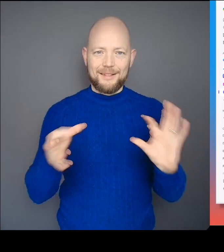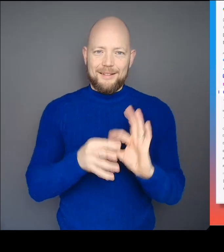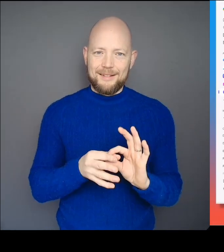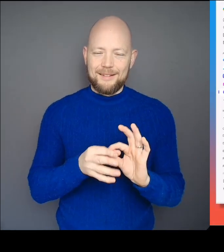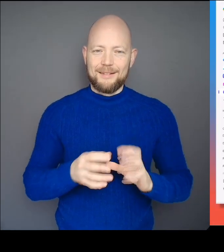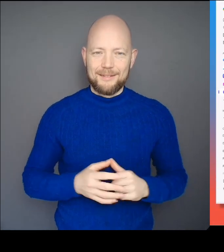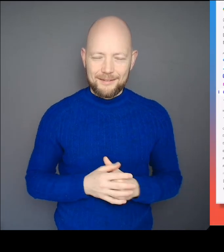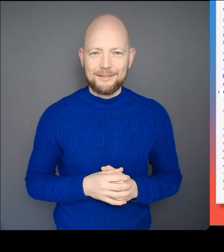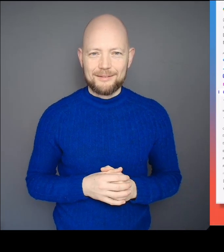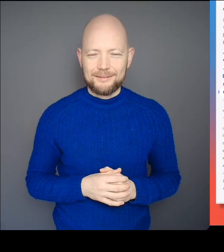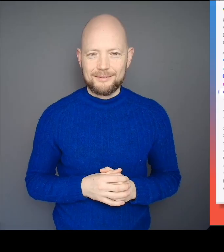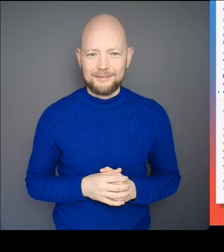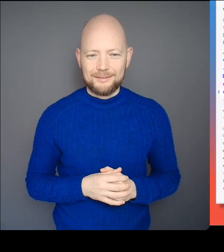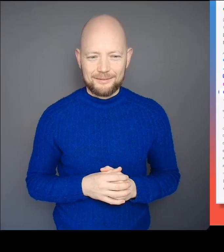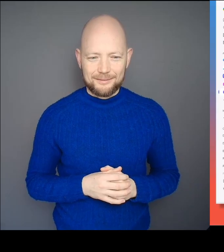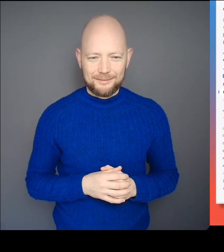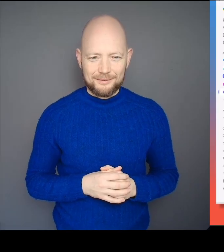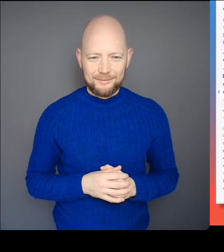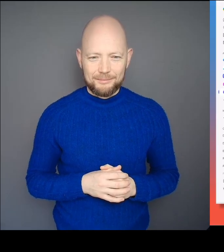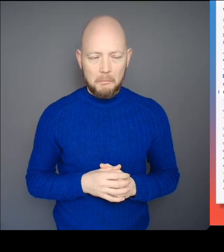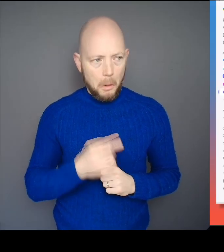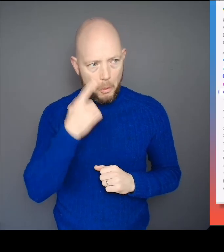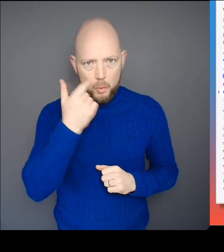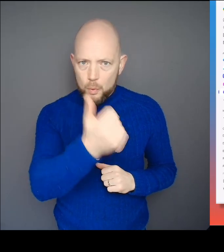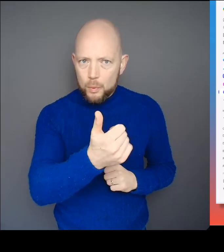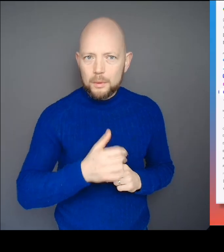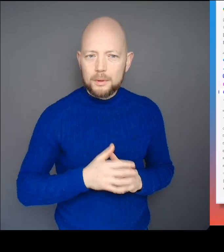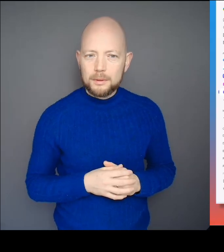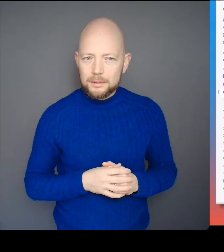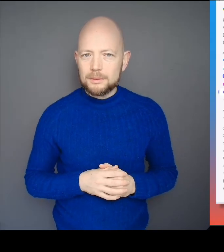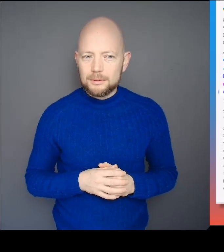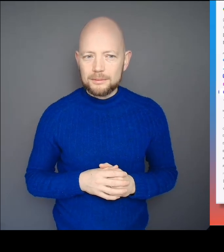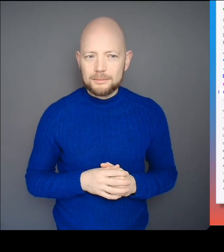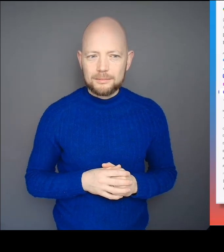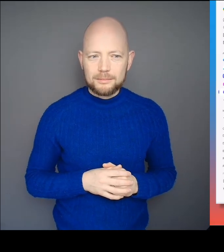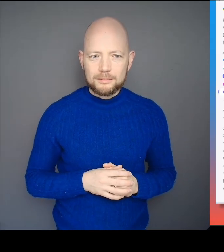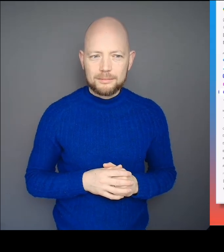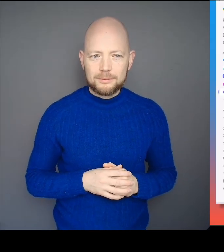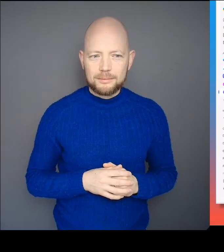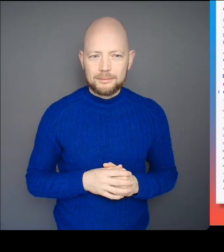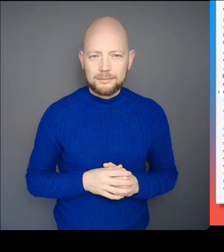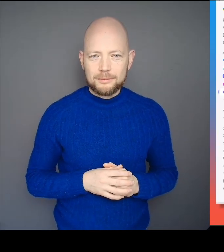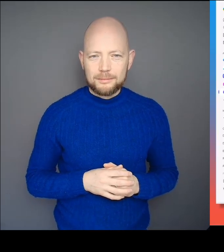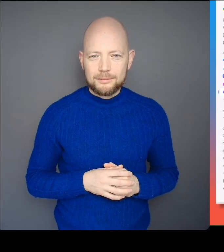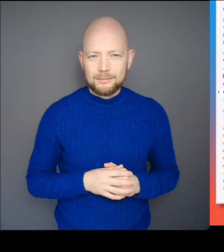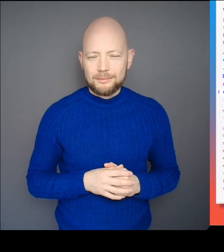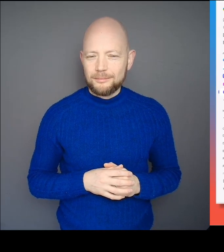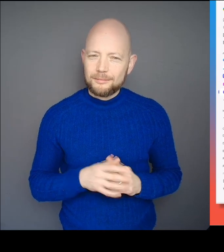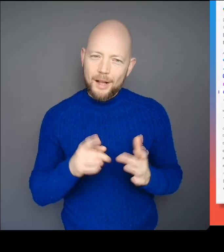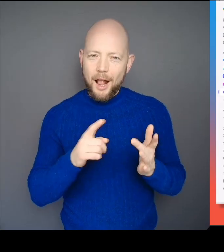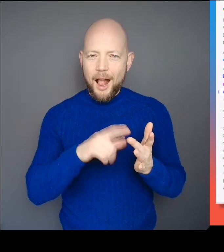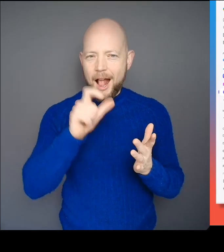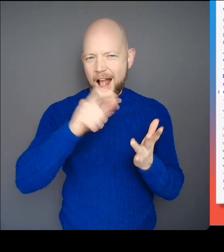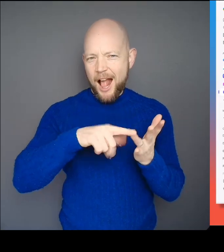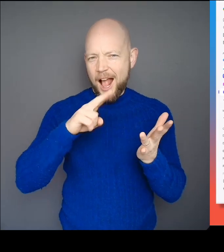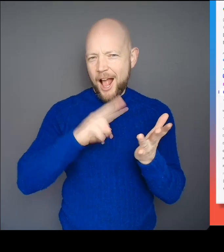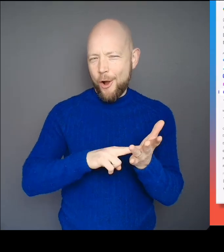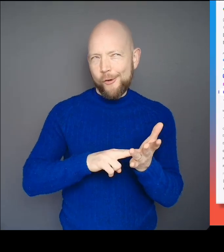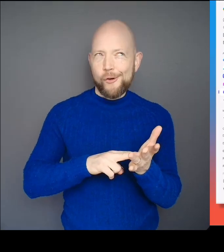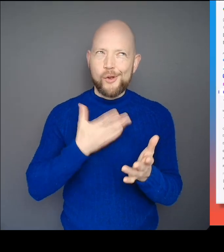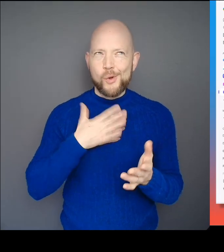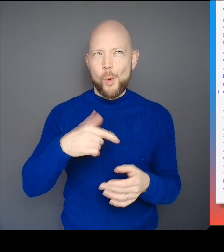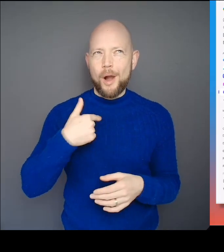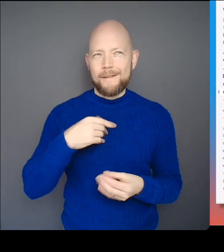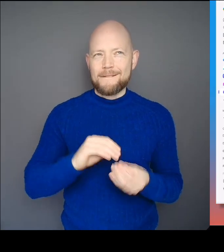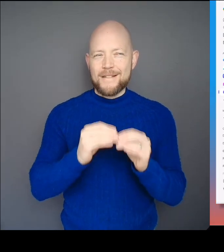what that does, and then you can change the message. This is looking good. The last thing we might want to do here is give it a cuter